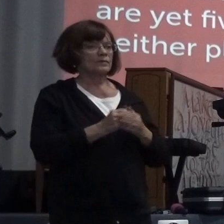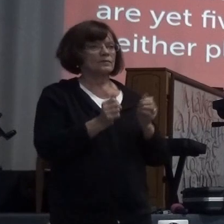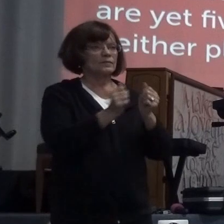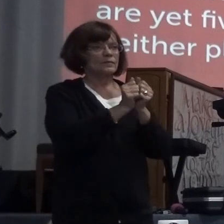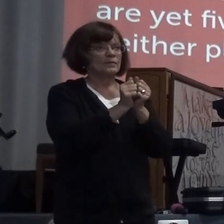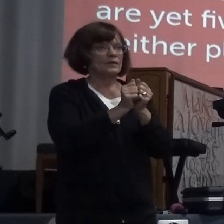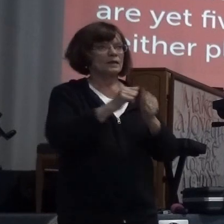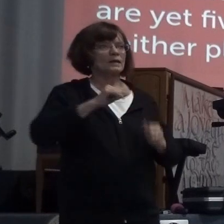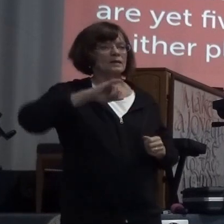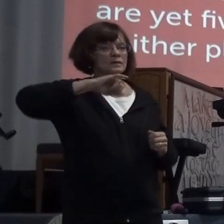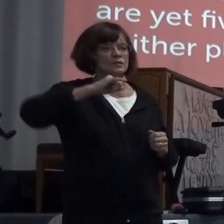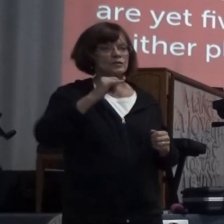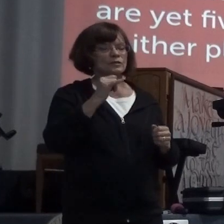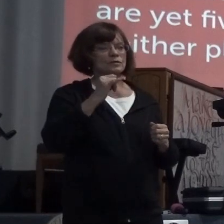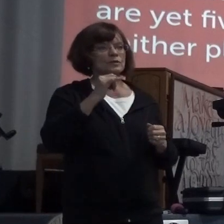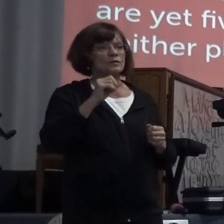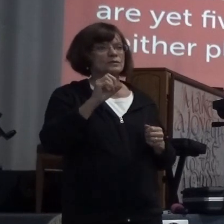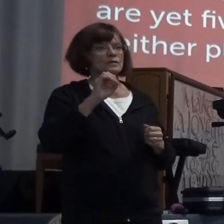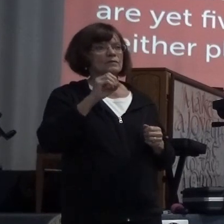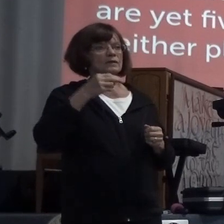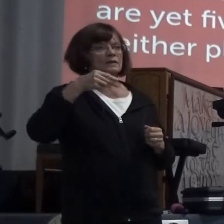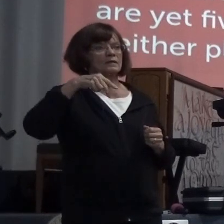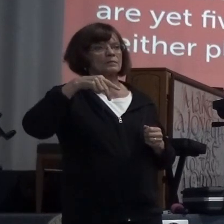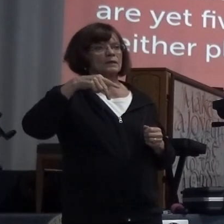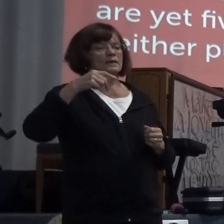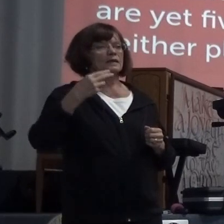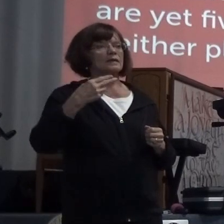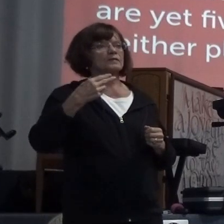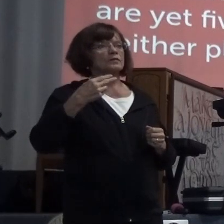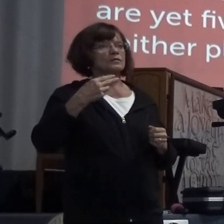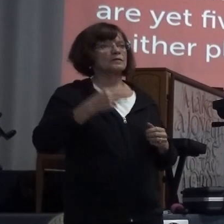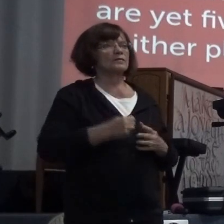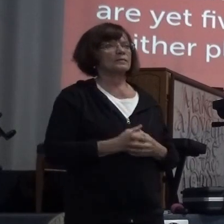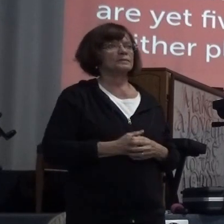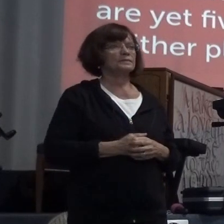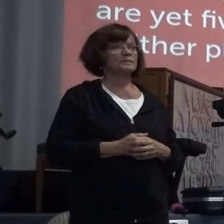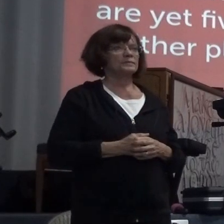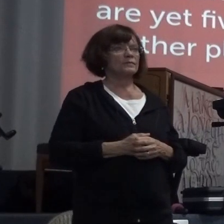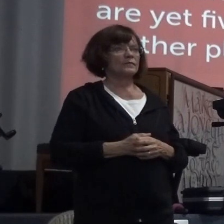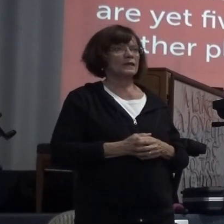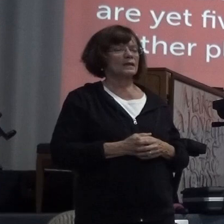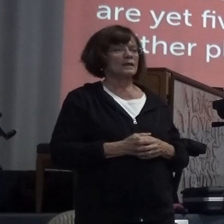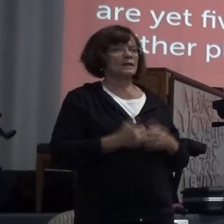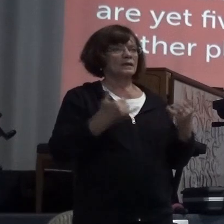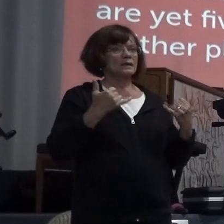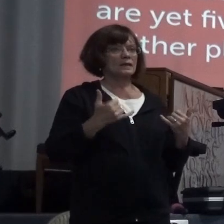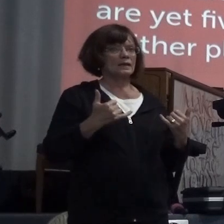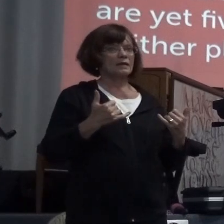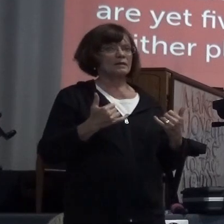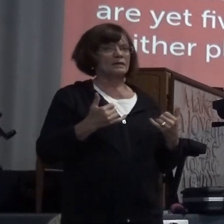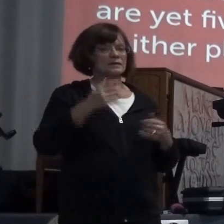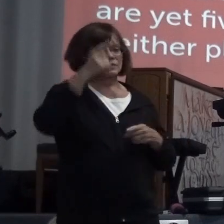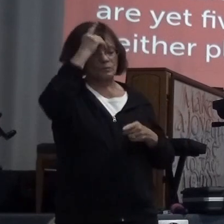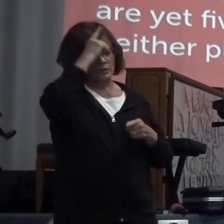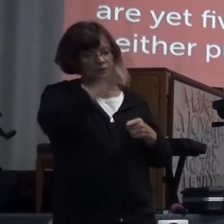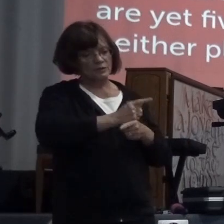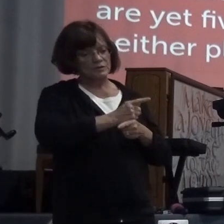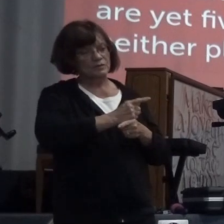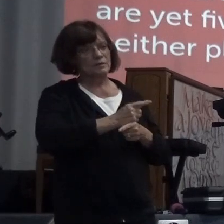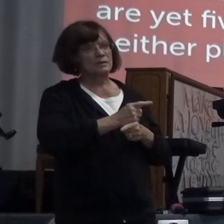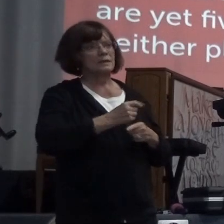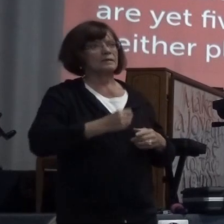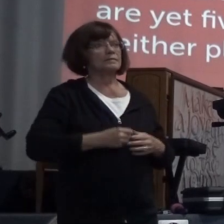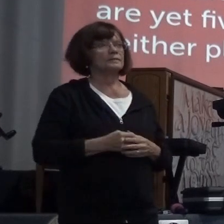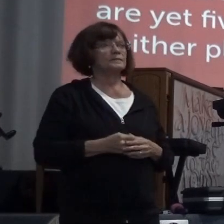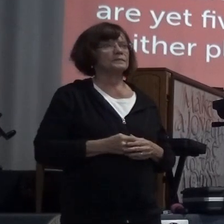a little bit about what happened. Here's his brothers put him in that. They wrote him off for dead. And then